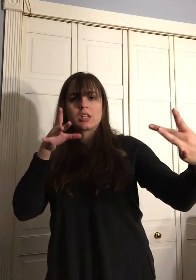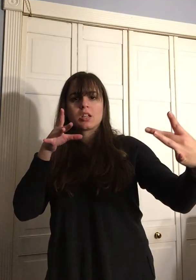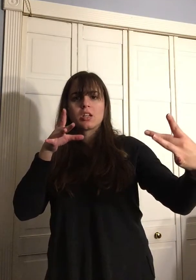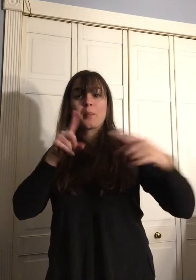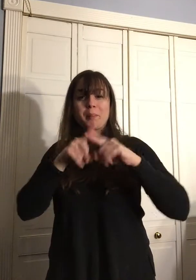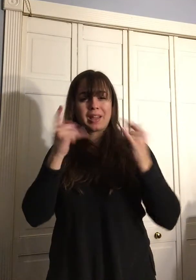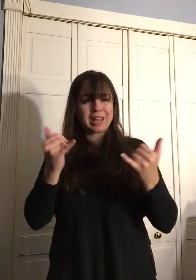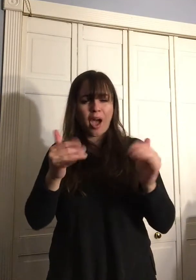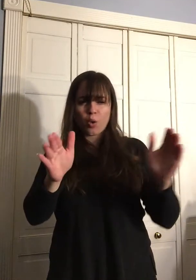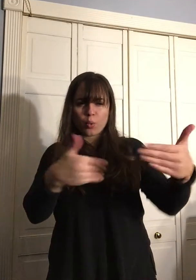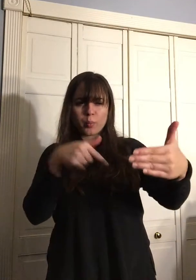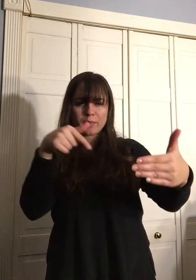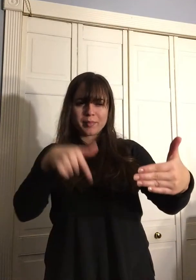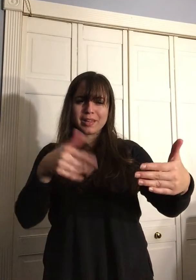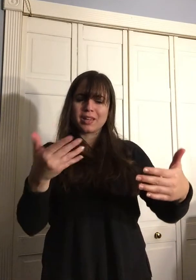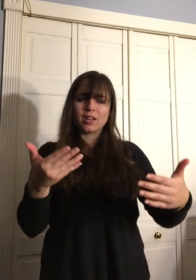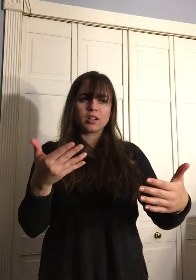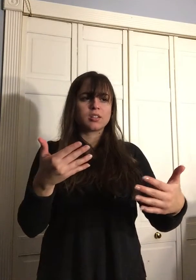us just as I fear them.